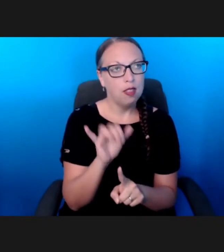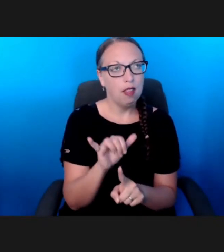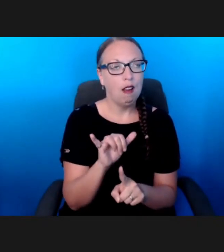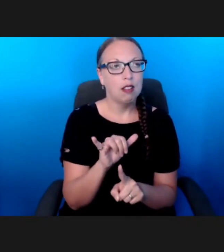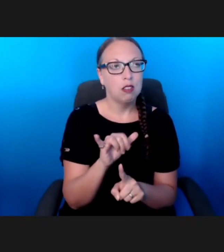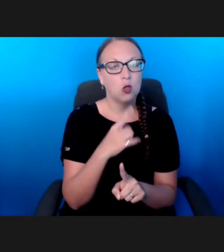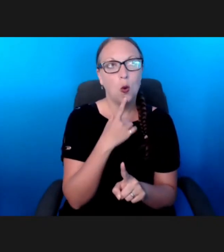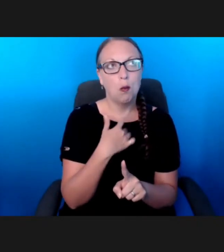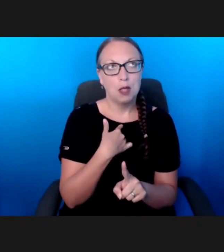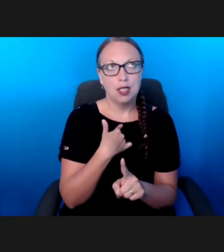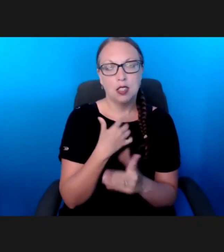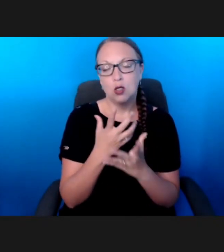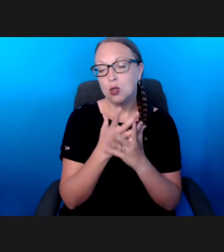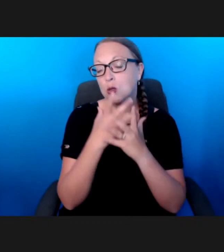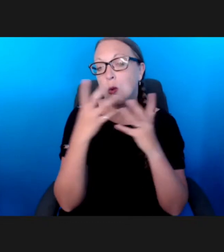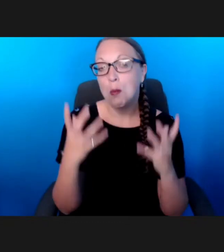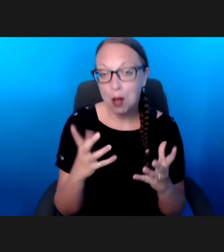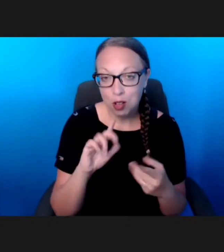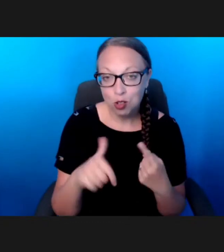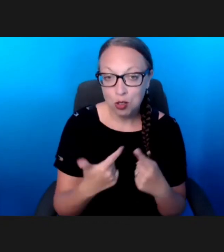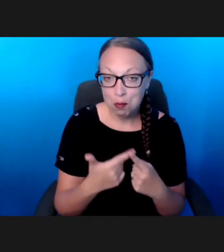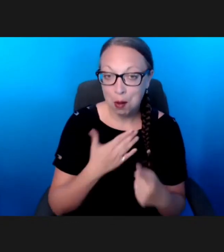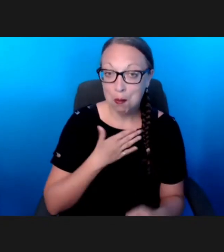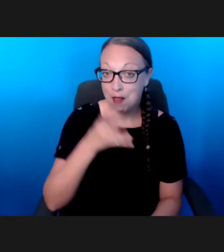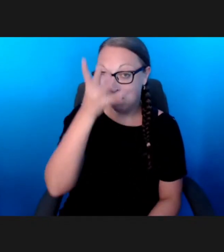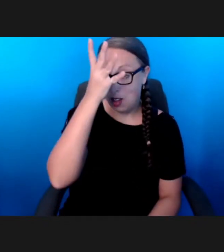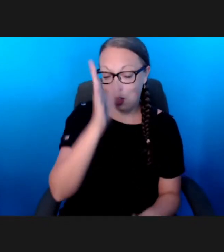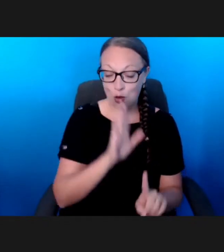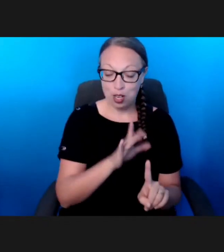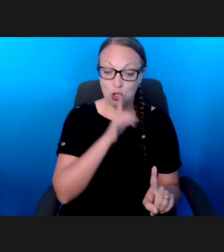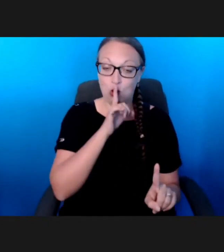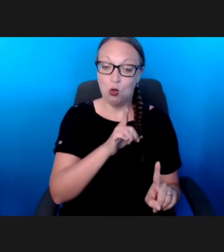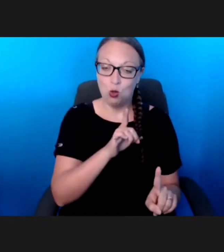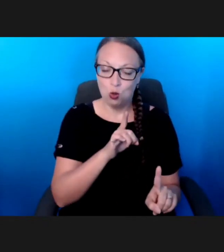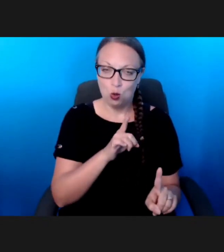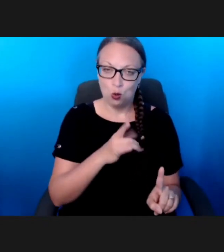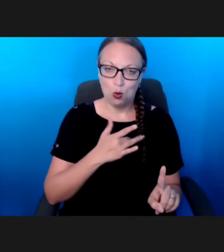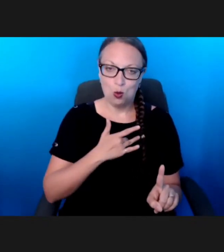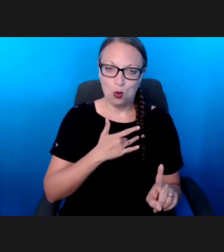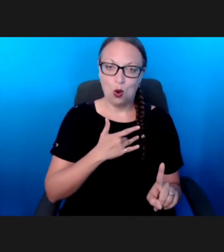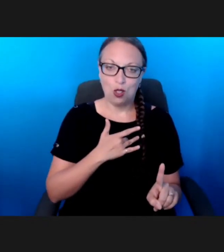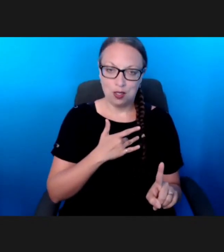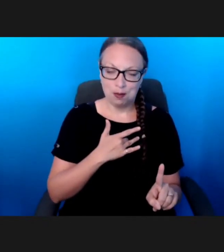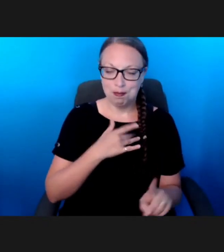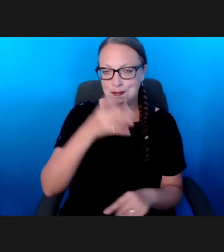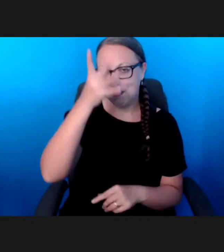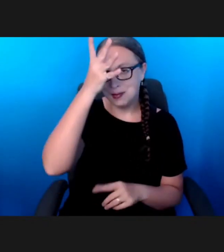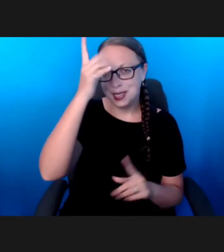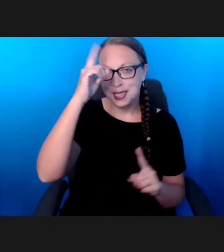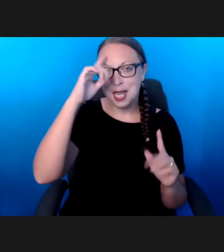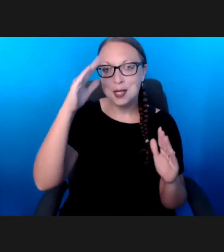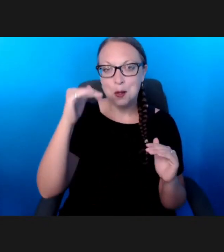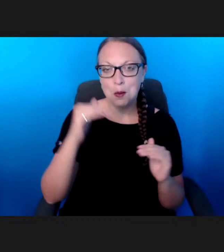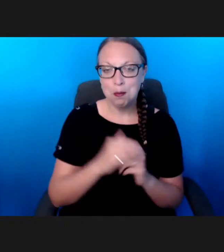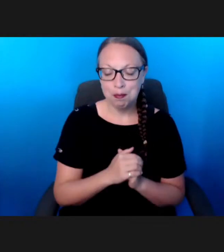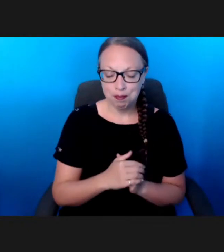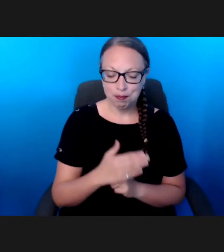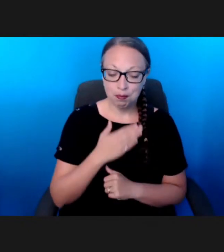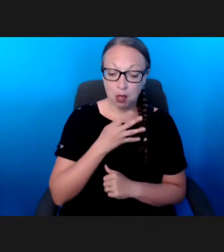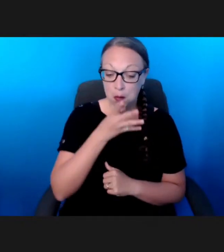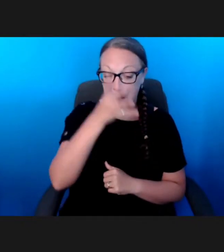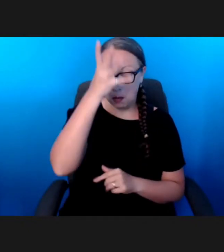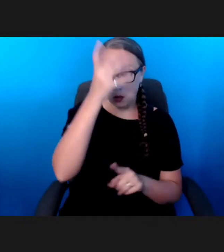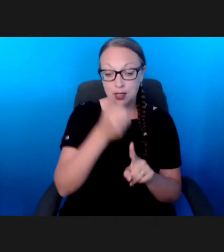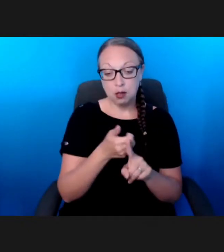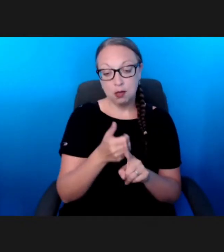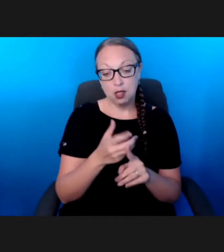told me so much about my father's true nature. Dad's Hope. My parents had received